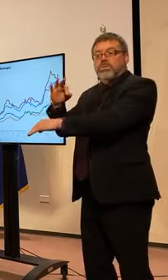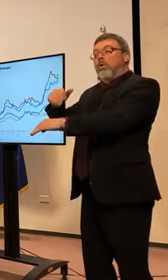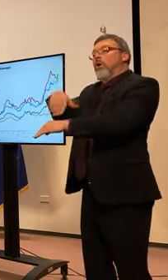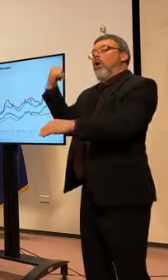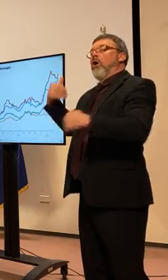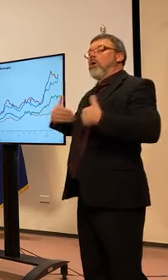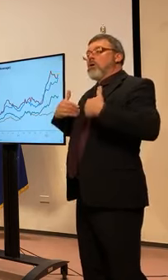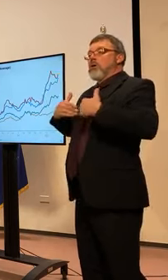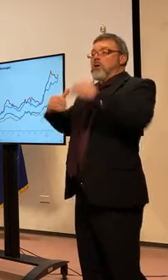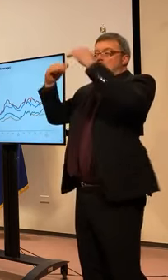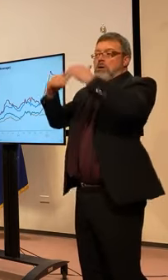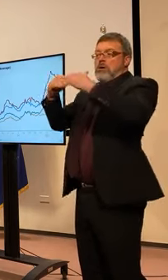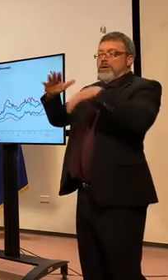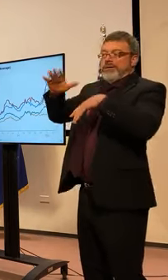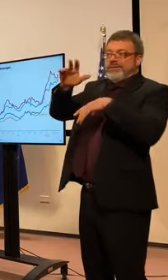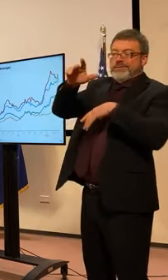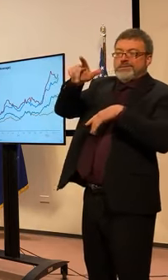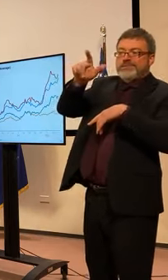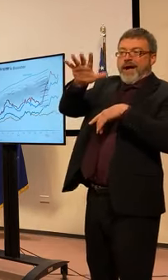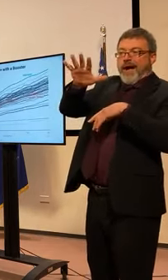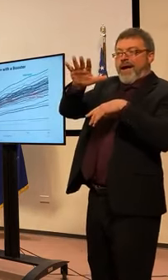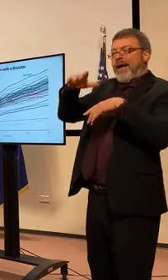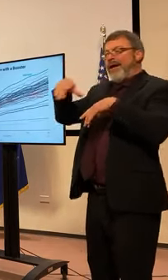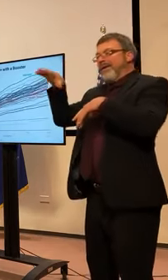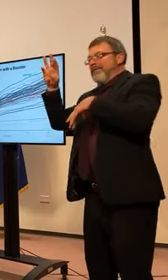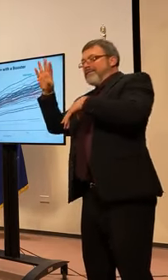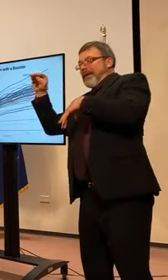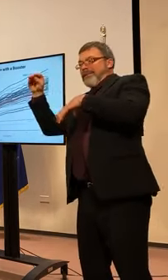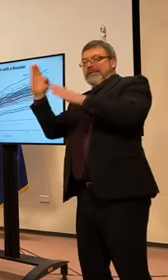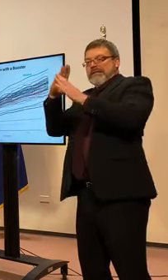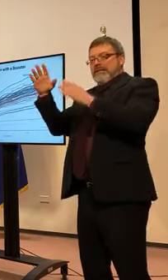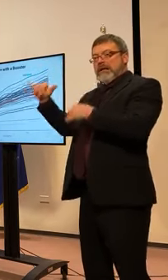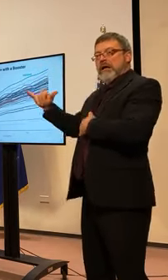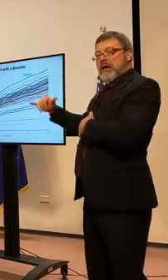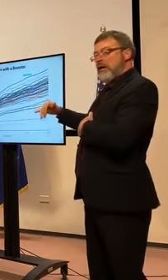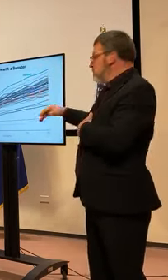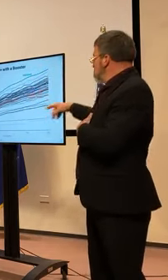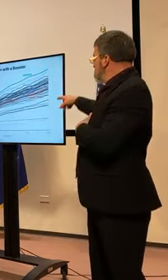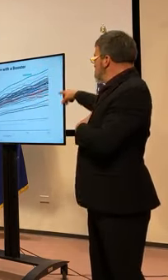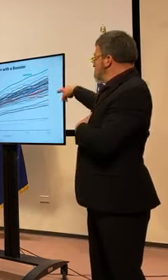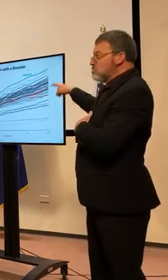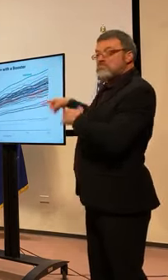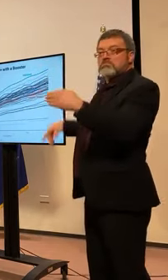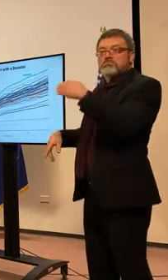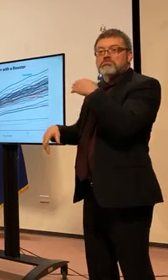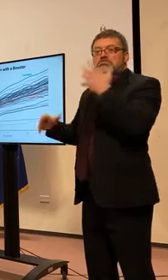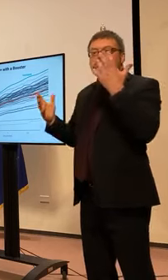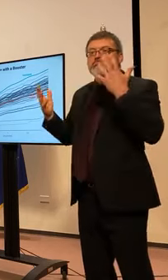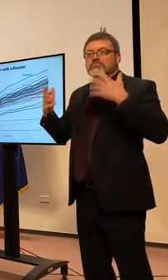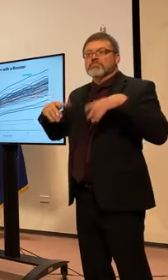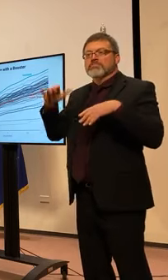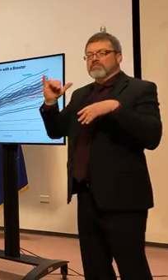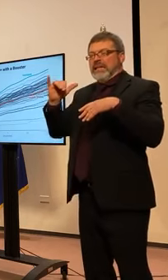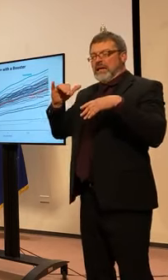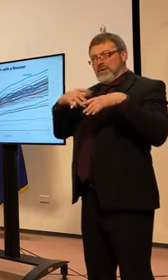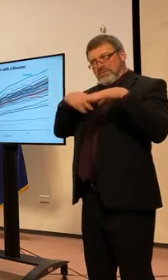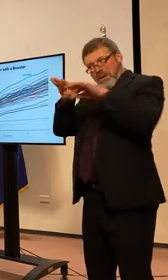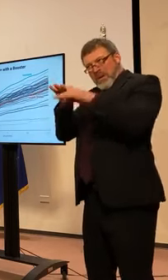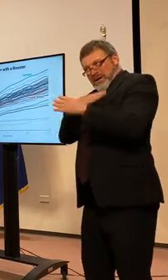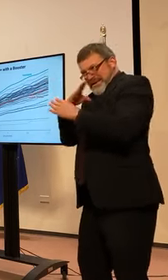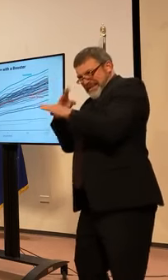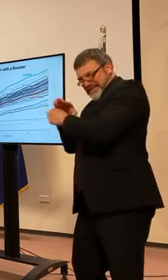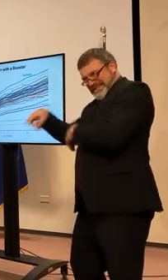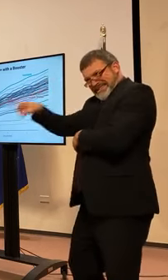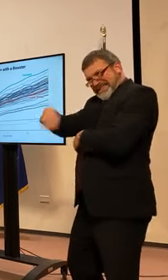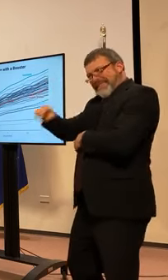Again, that 65 and older rate is really important. They are the most vulnerable of our population, most vulnerable